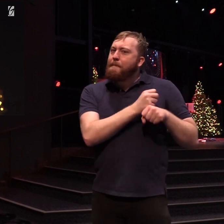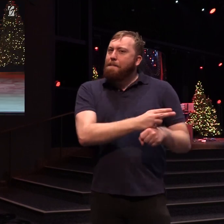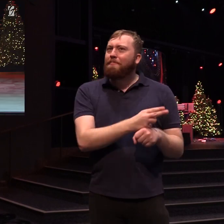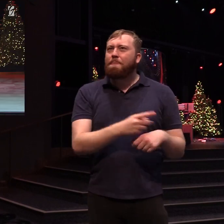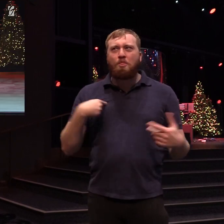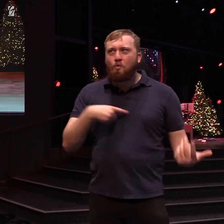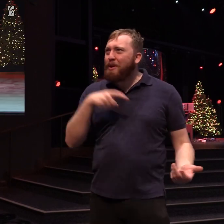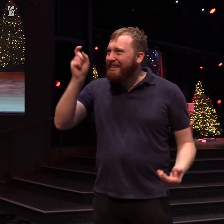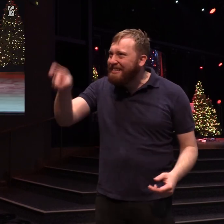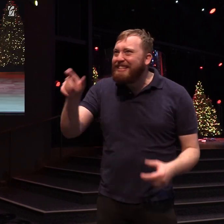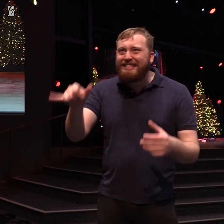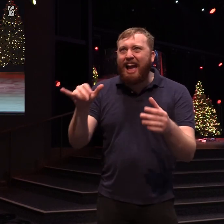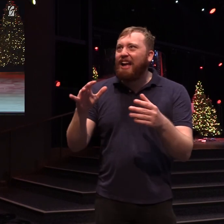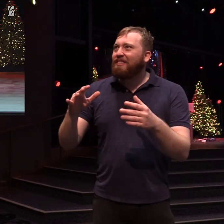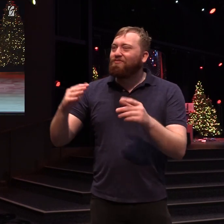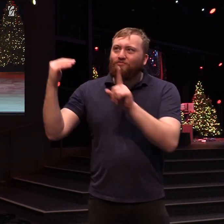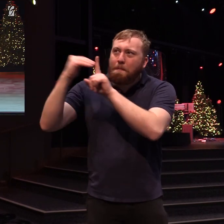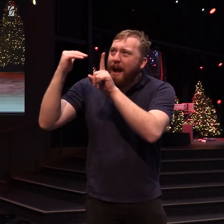today?